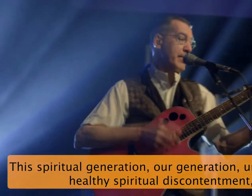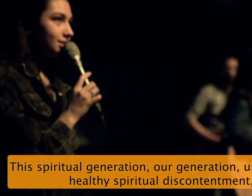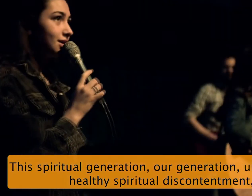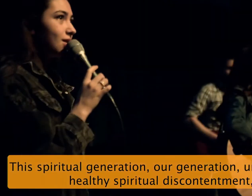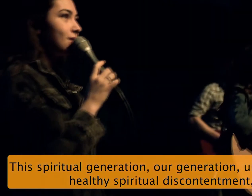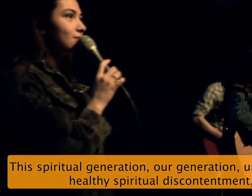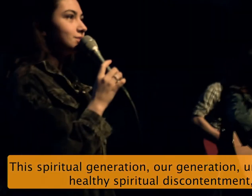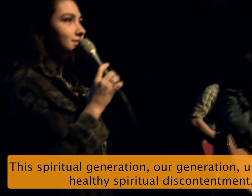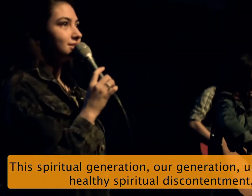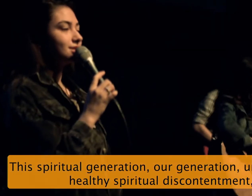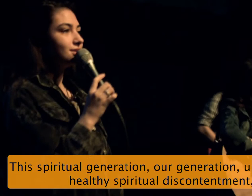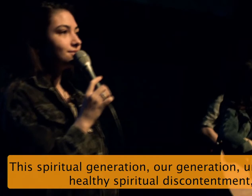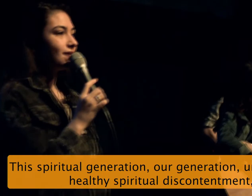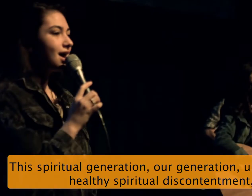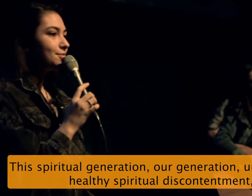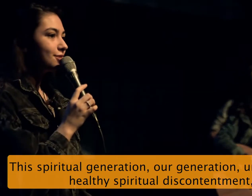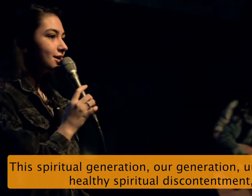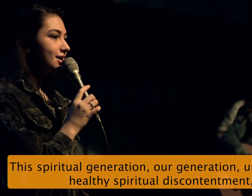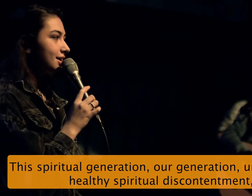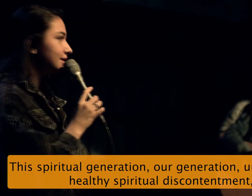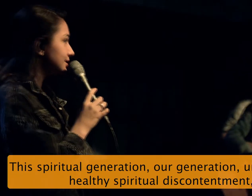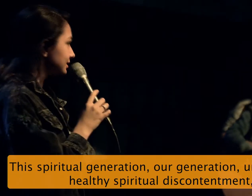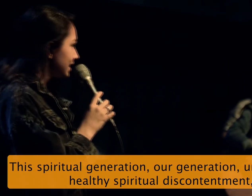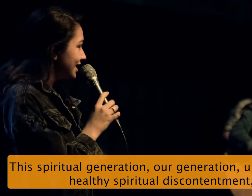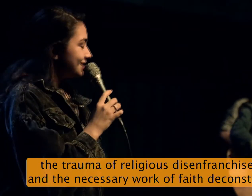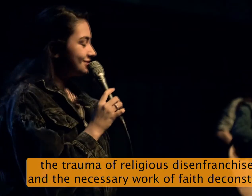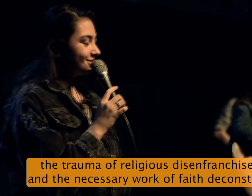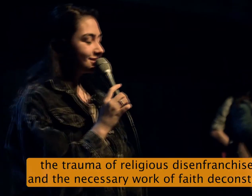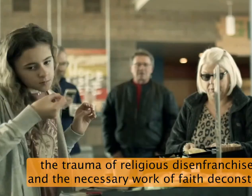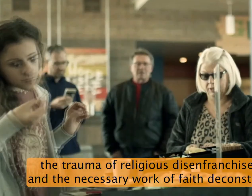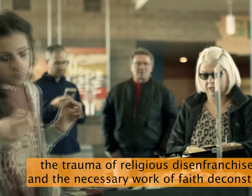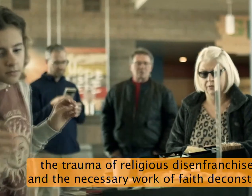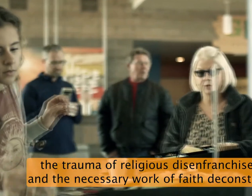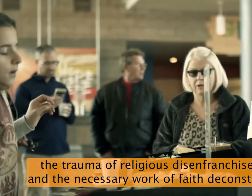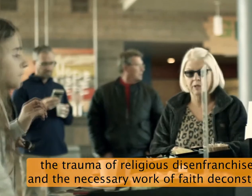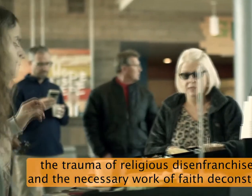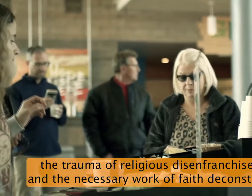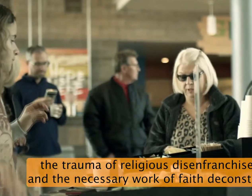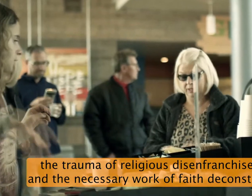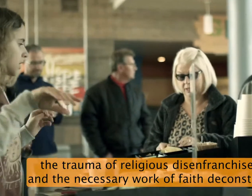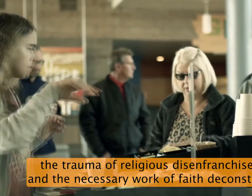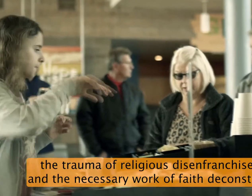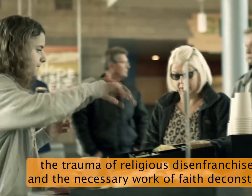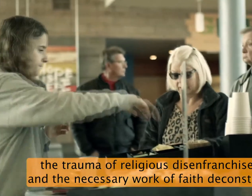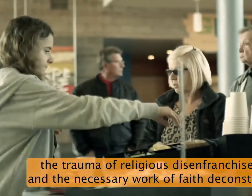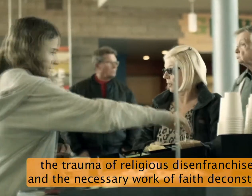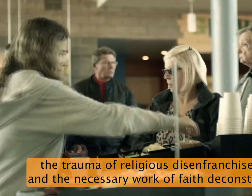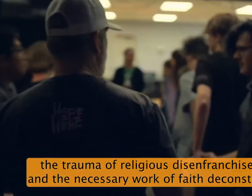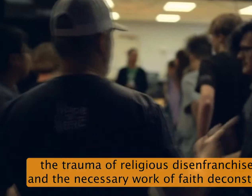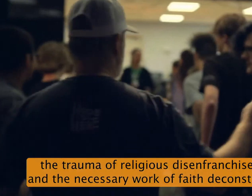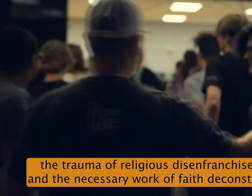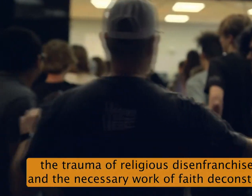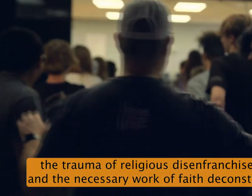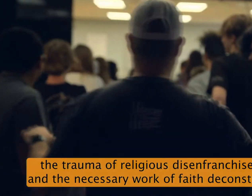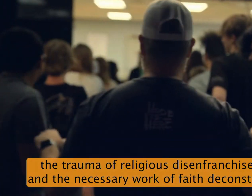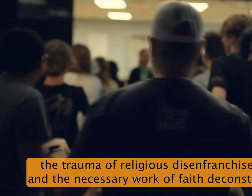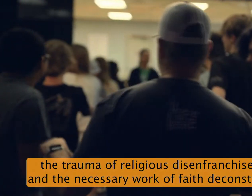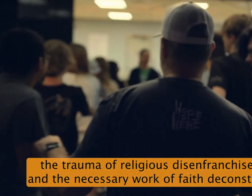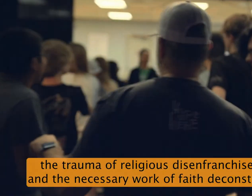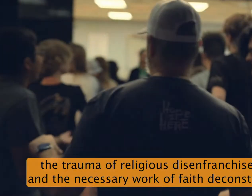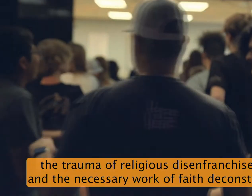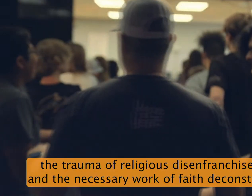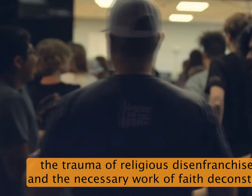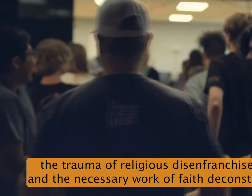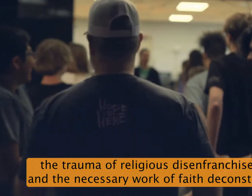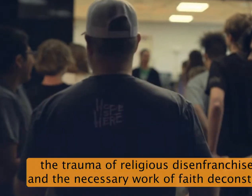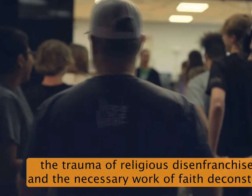generation, understands healthy spiritual discontentment, the trauma of religious disenfranchisement, and the necessary work